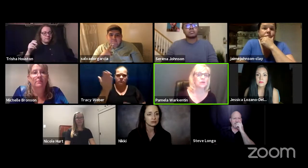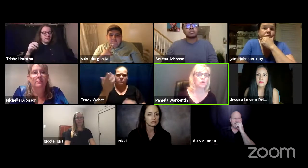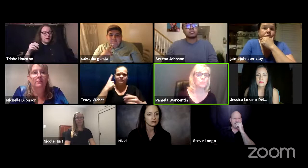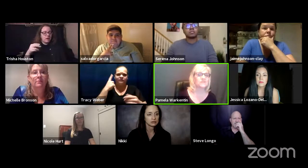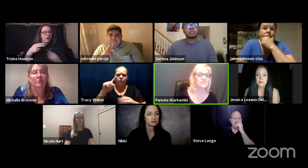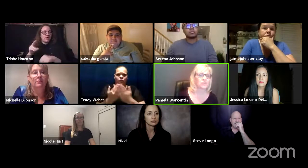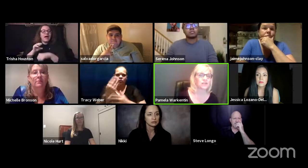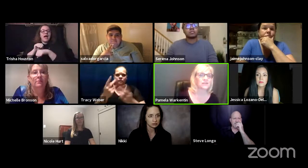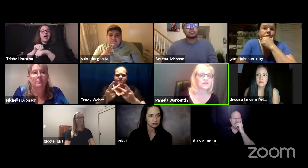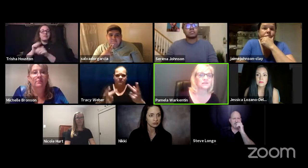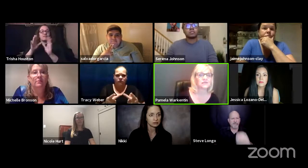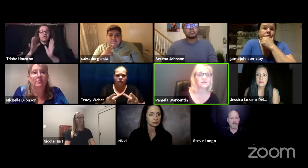new position